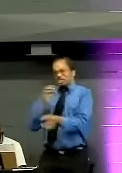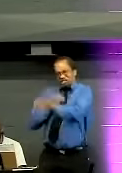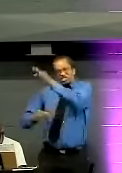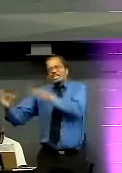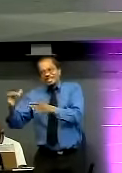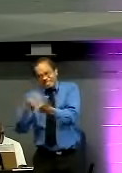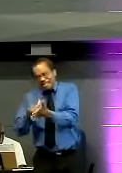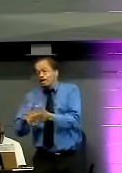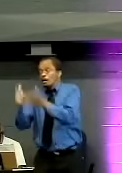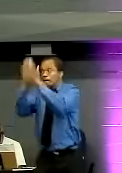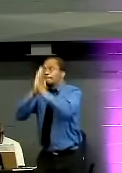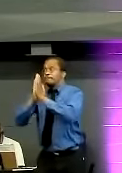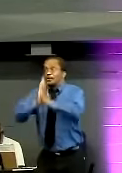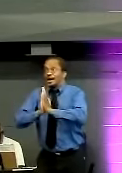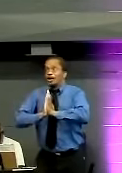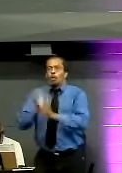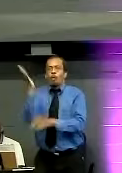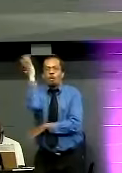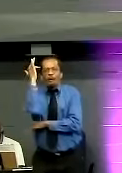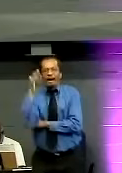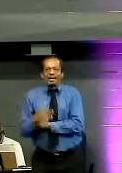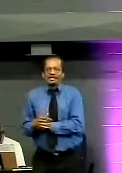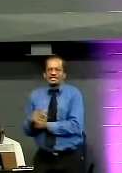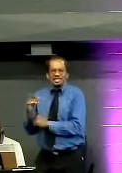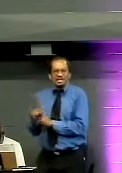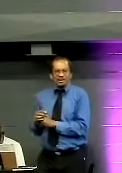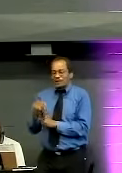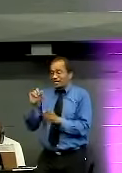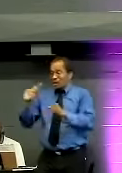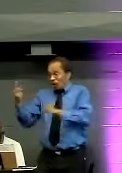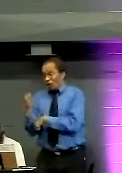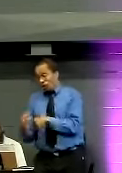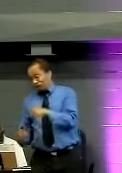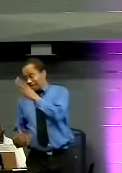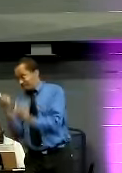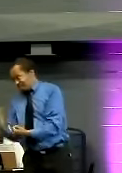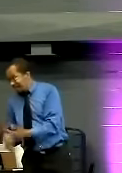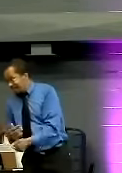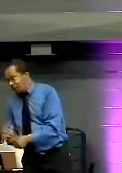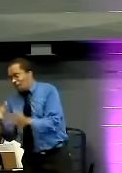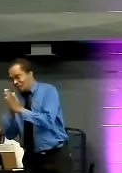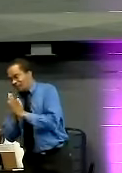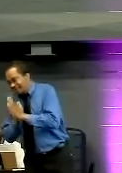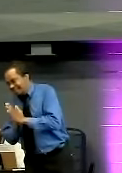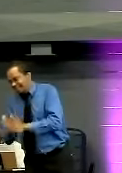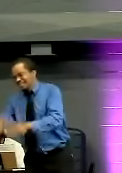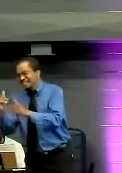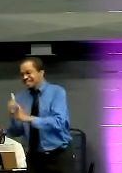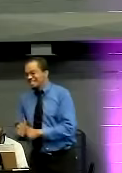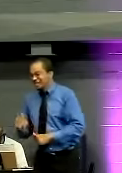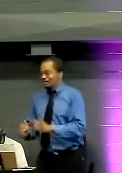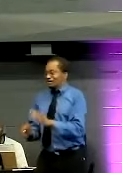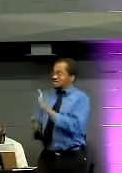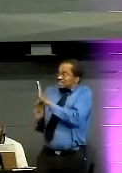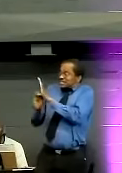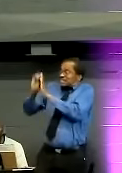right? While they're doing it, when they cut you off in traffic, instead of holding up that finger, pray, right? When your elevator brake